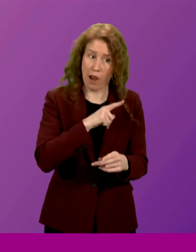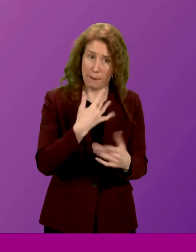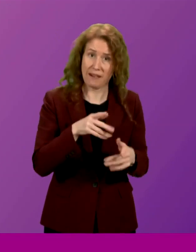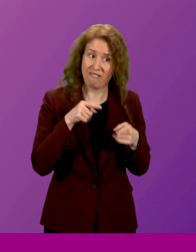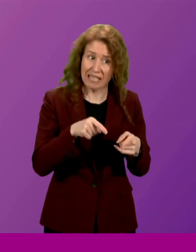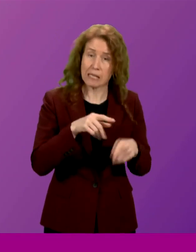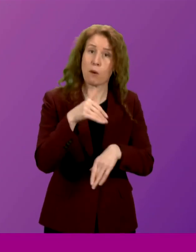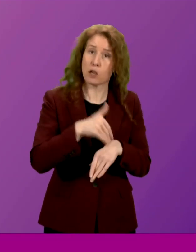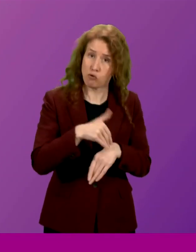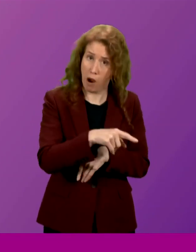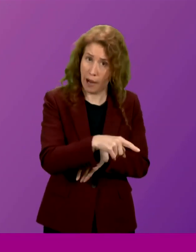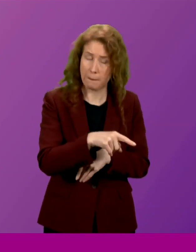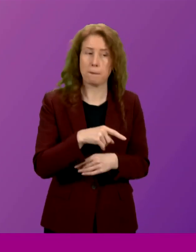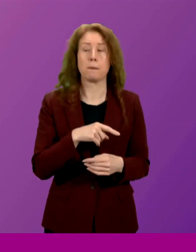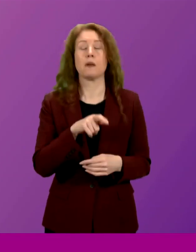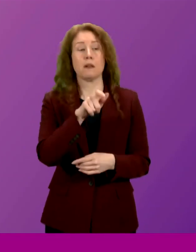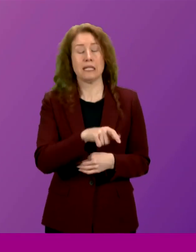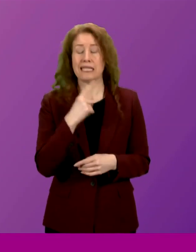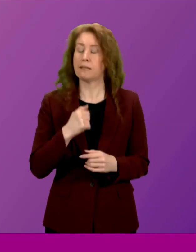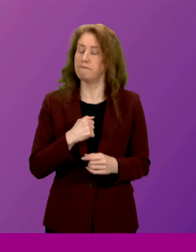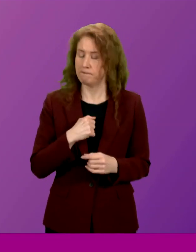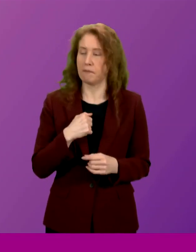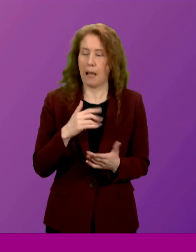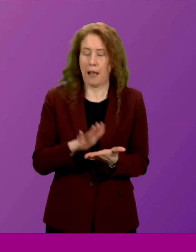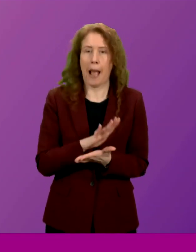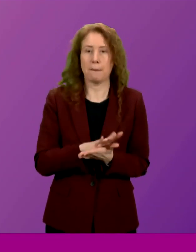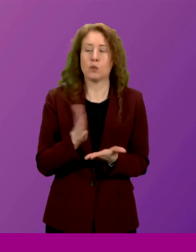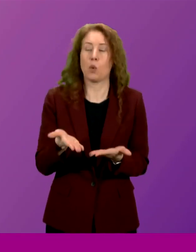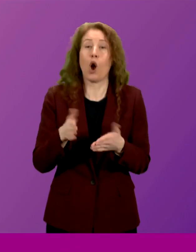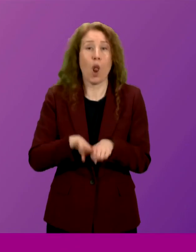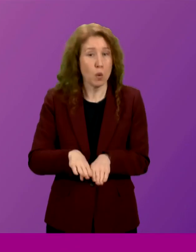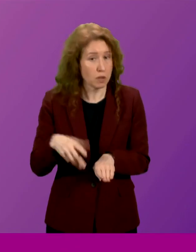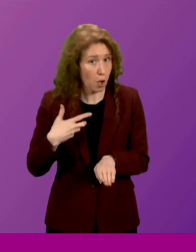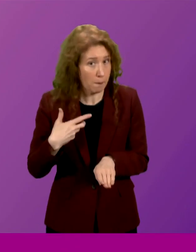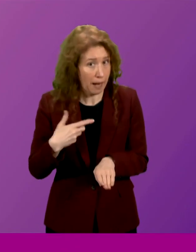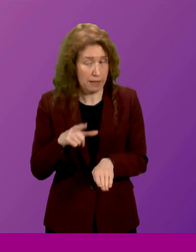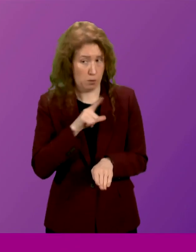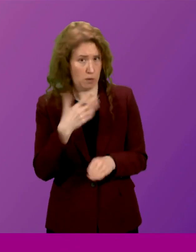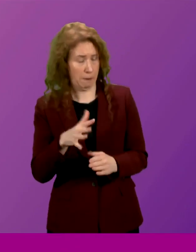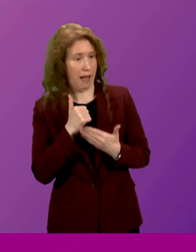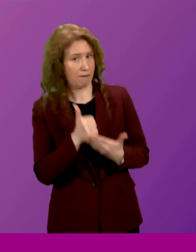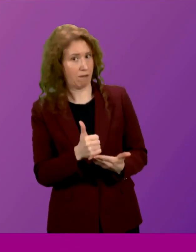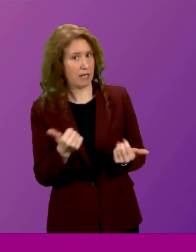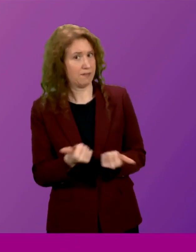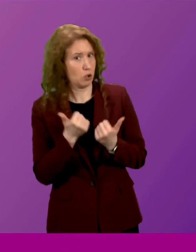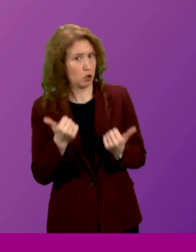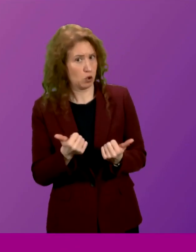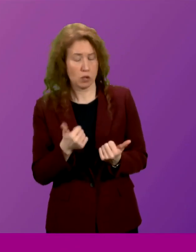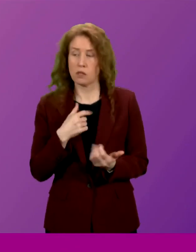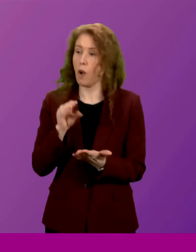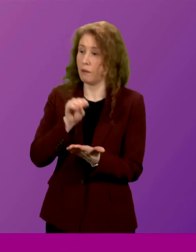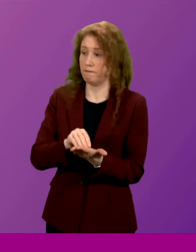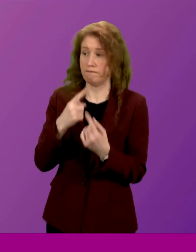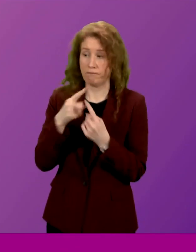of a crime. The complainer confirmed she was happy to have the complaint closed with this advice. Now, I put that on the